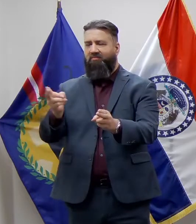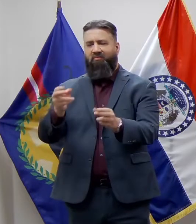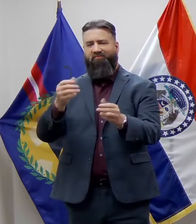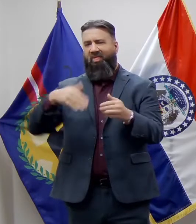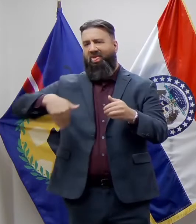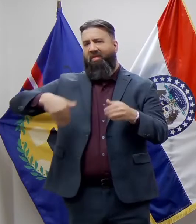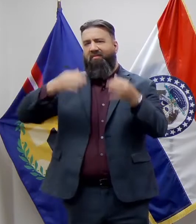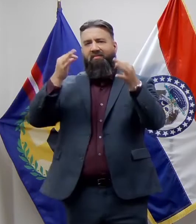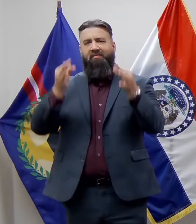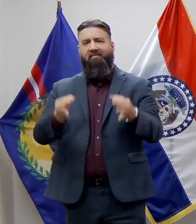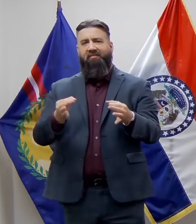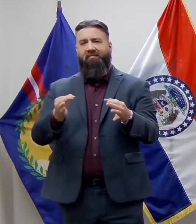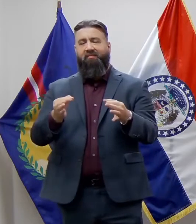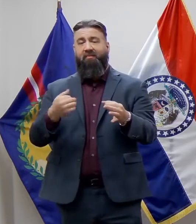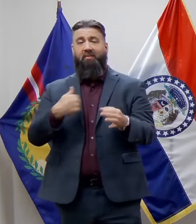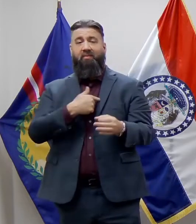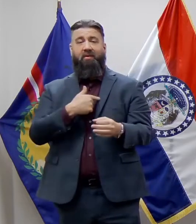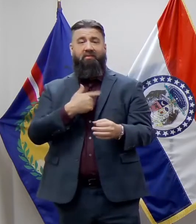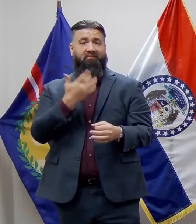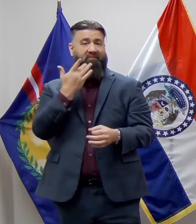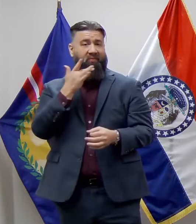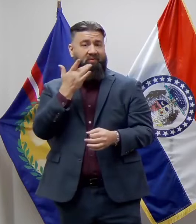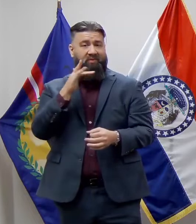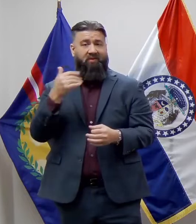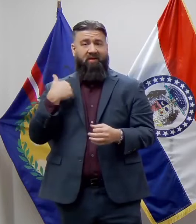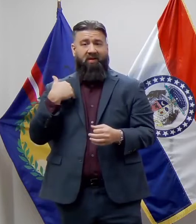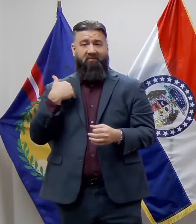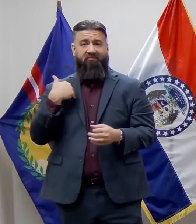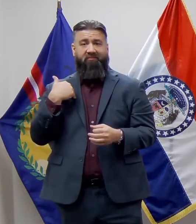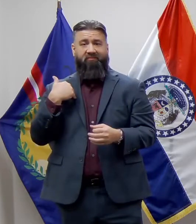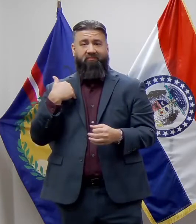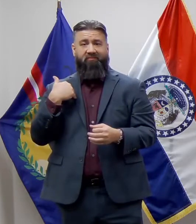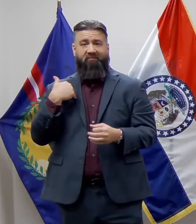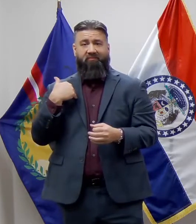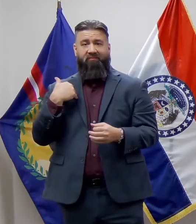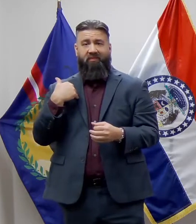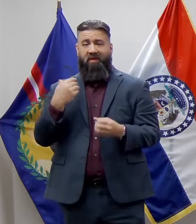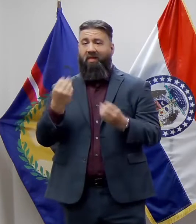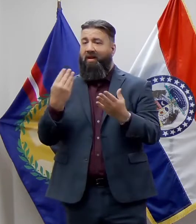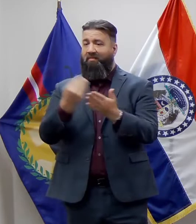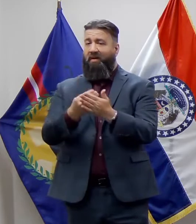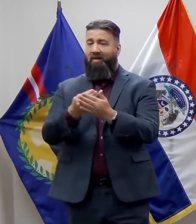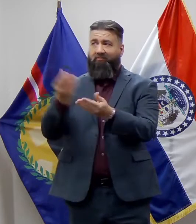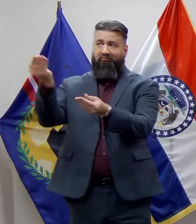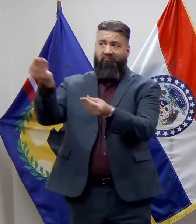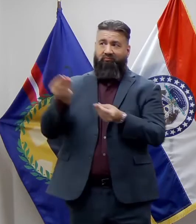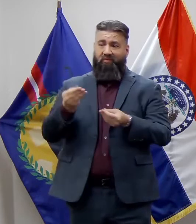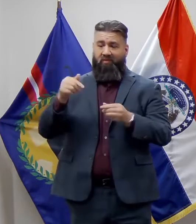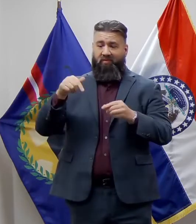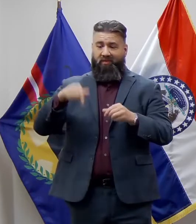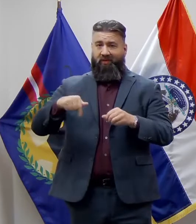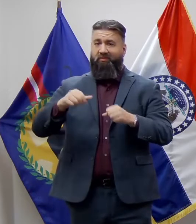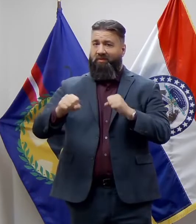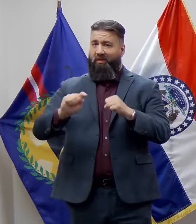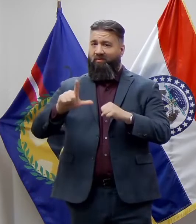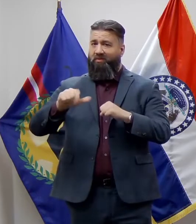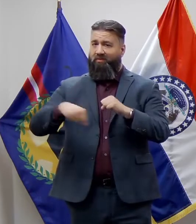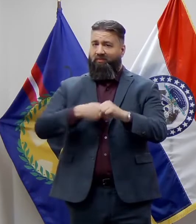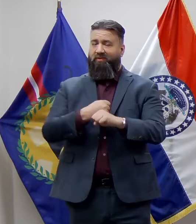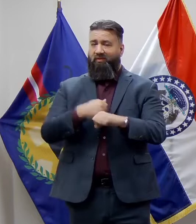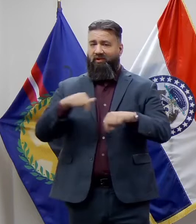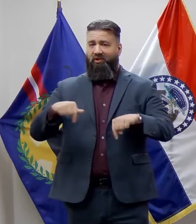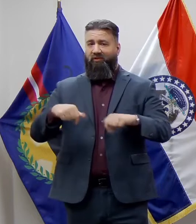anything, and we're fortunate to have in place unprecedented amounts of funding coming into St. Louis County this year.